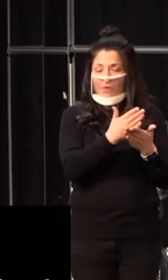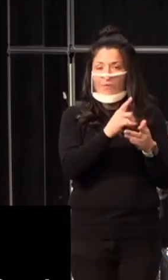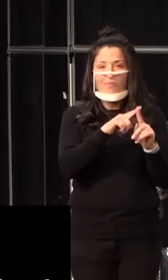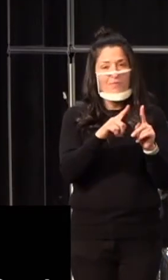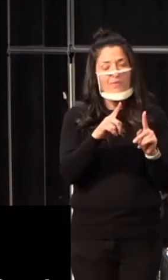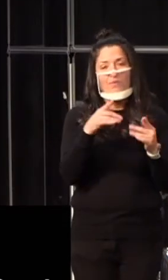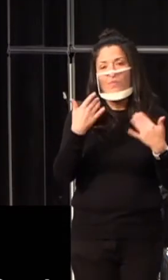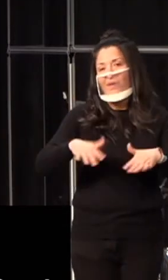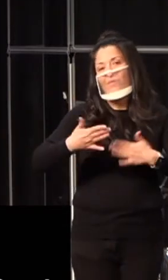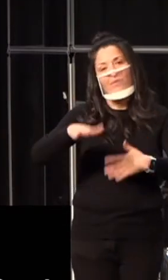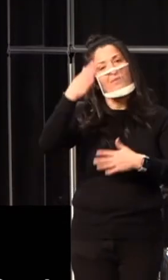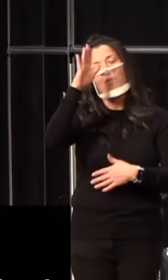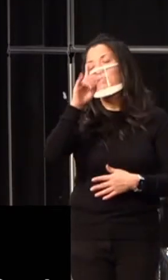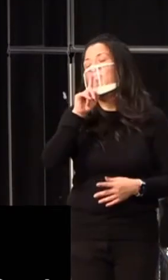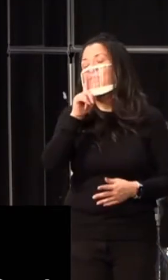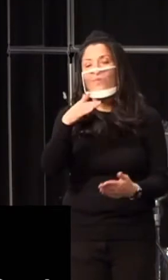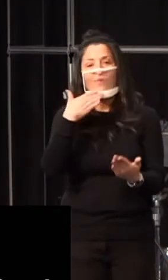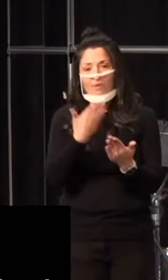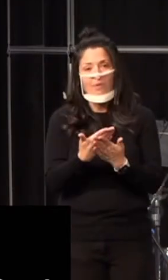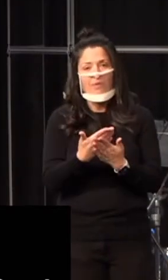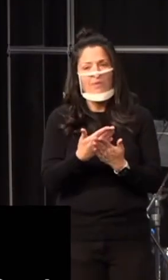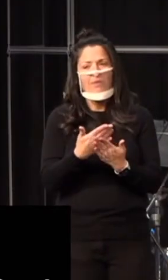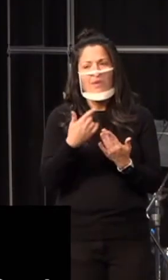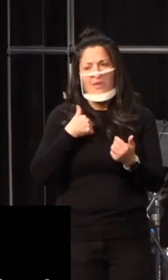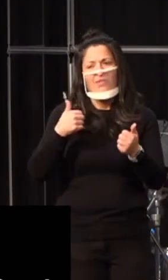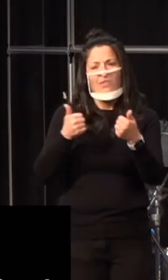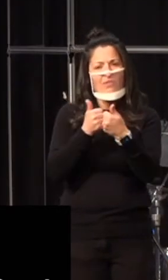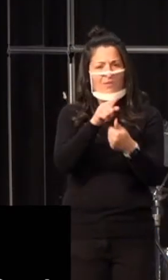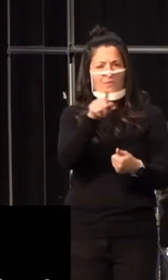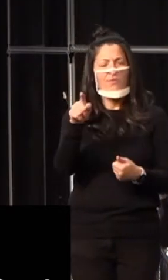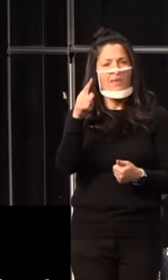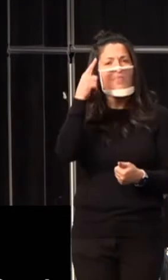I challenge you today, think about the gospel as it relates to your